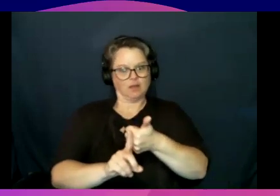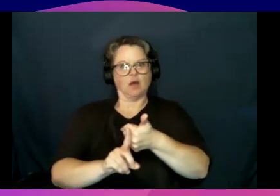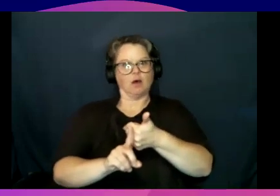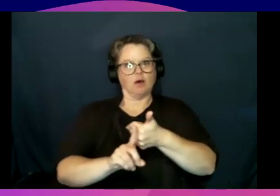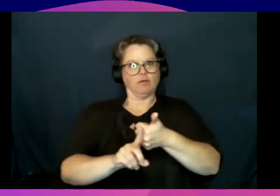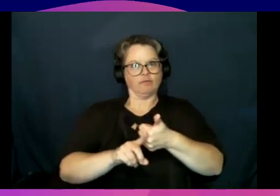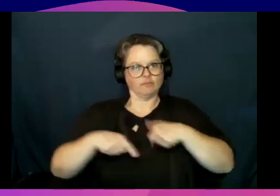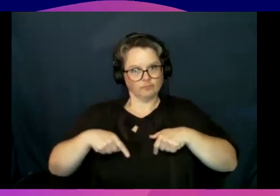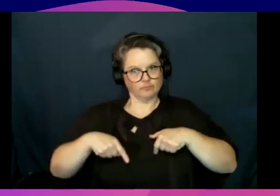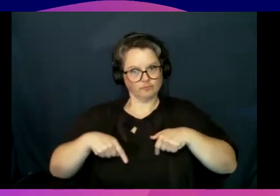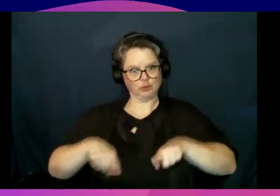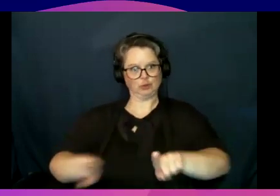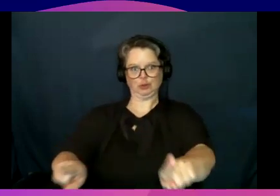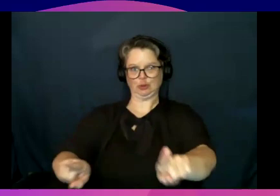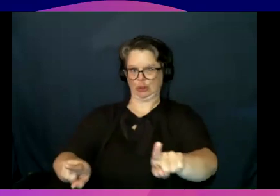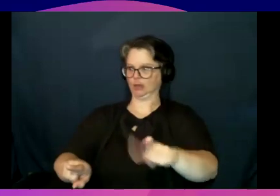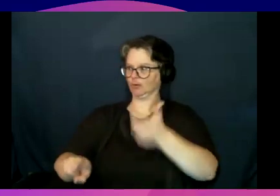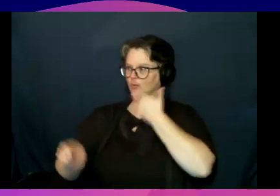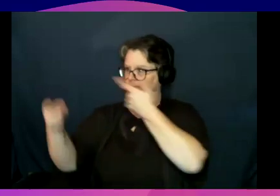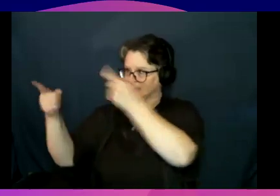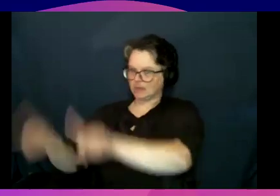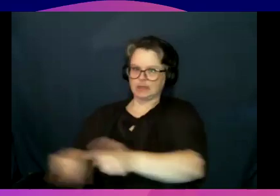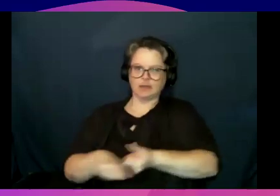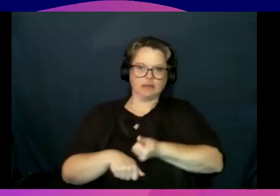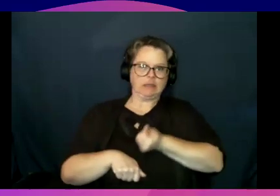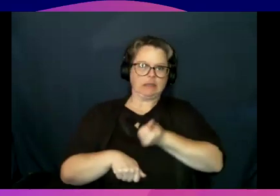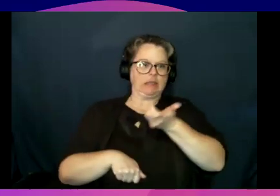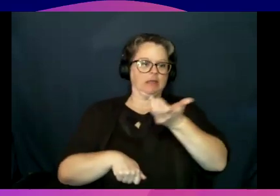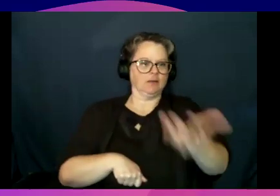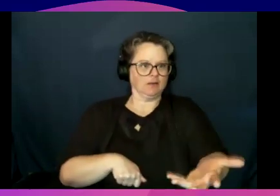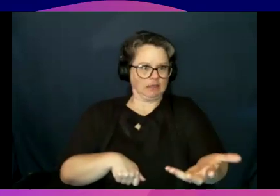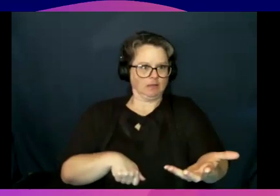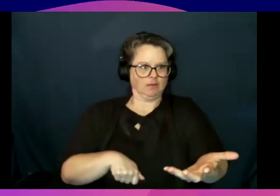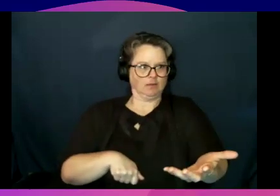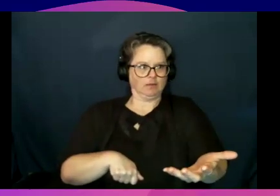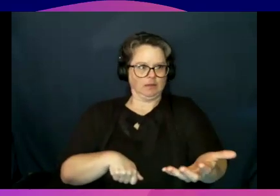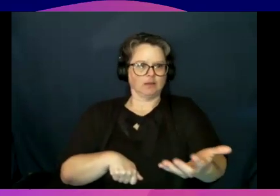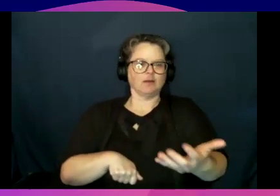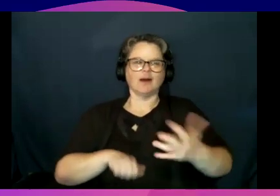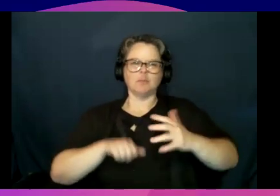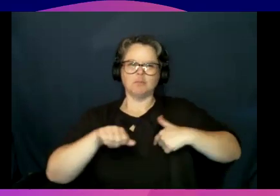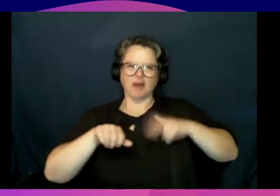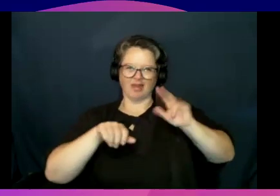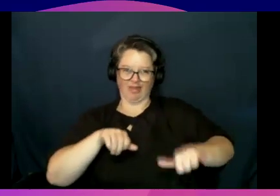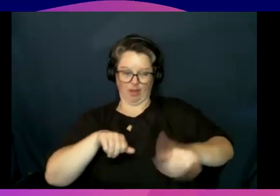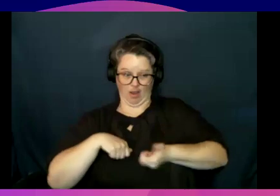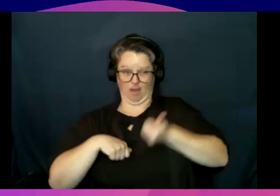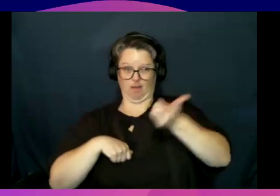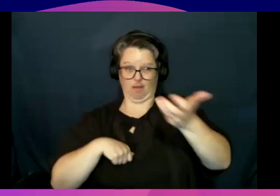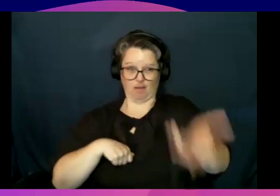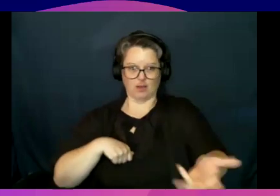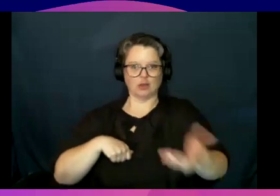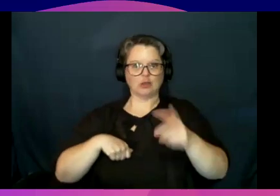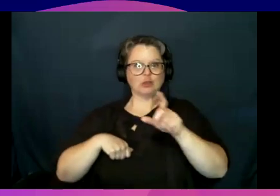And so if we can just start on the outside edges of that and then work our way in, a lot of times we might get our needs met